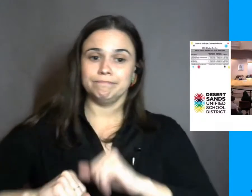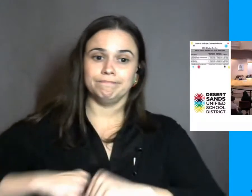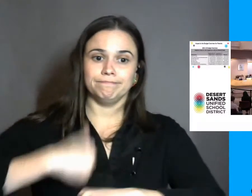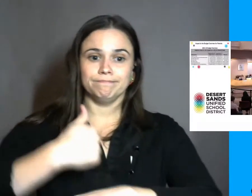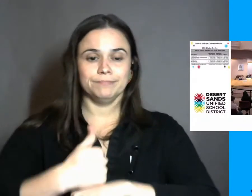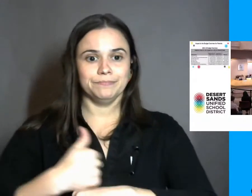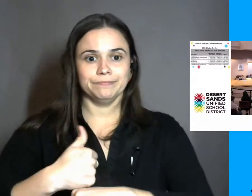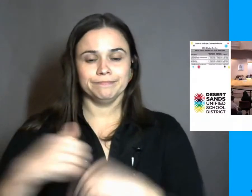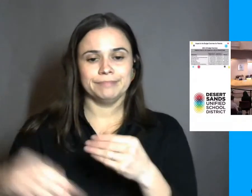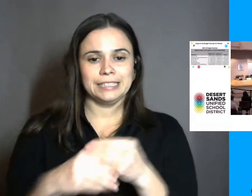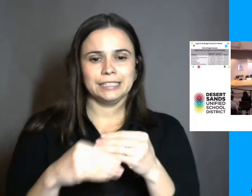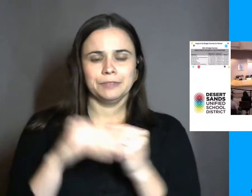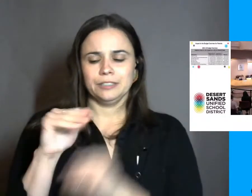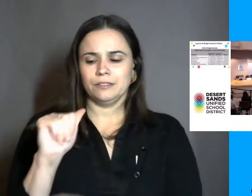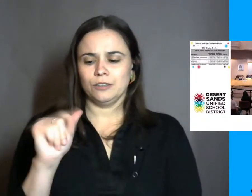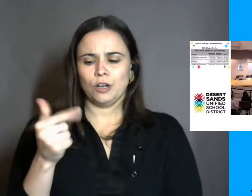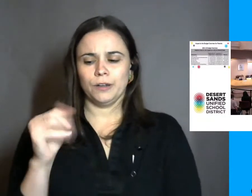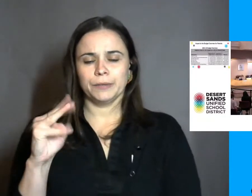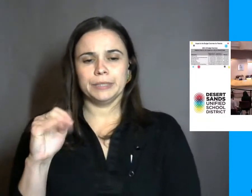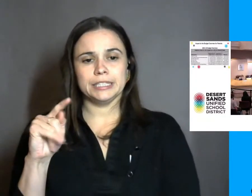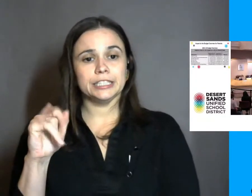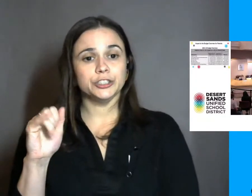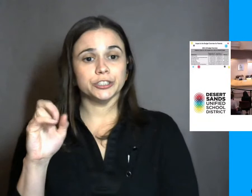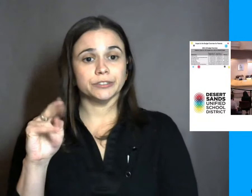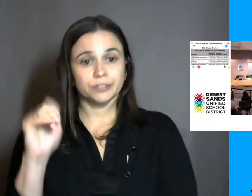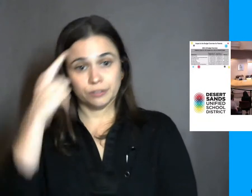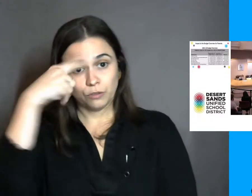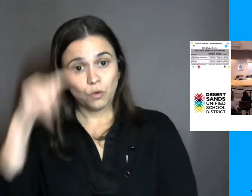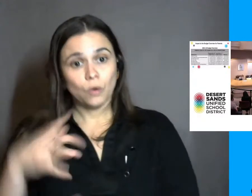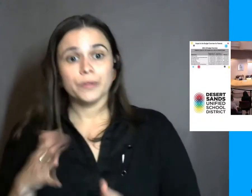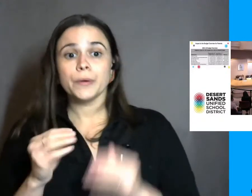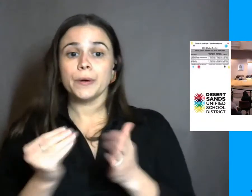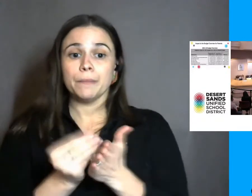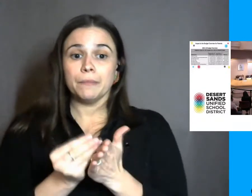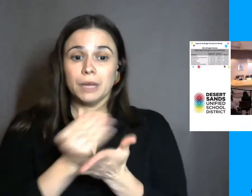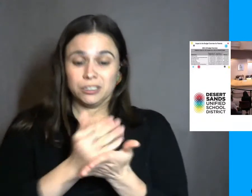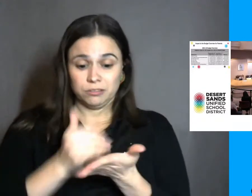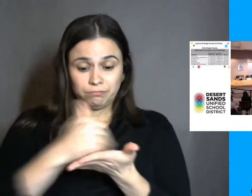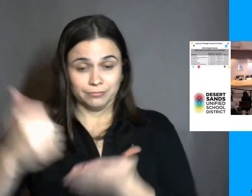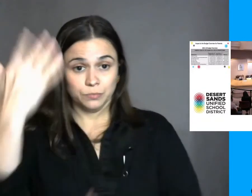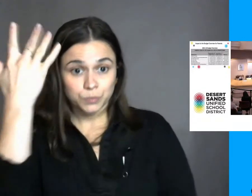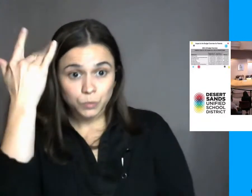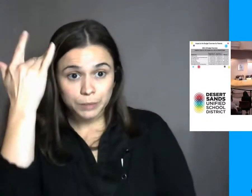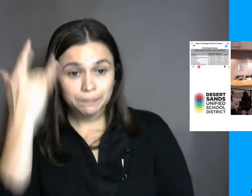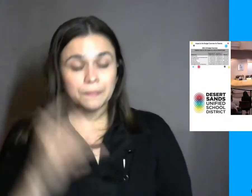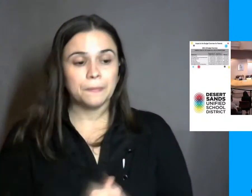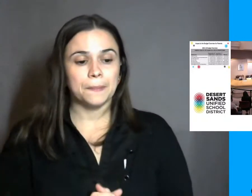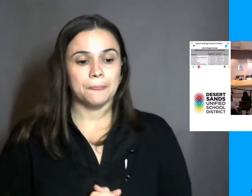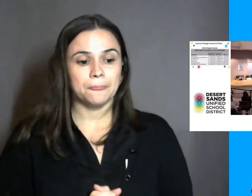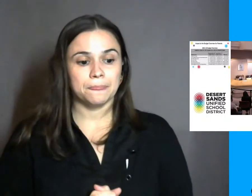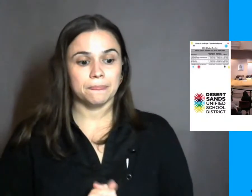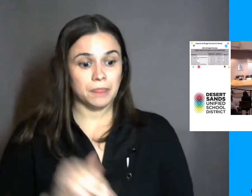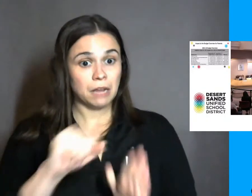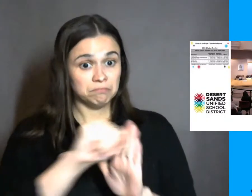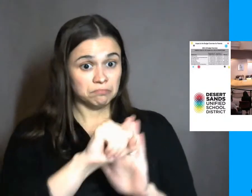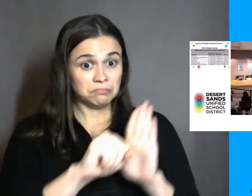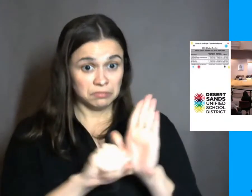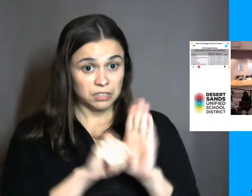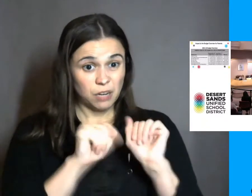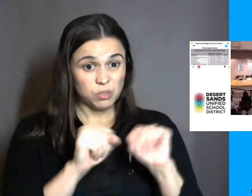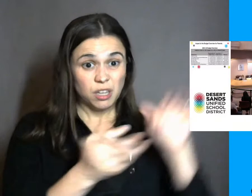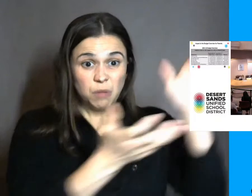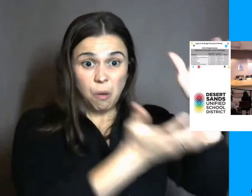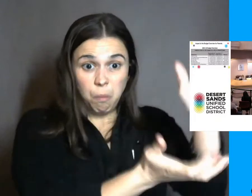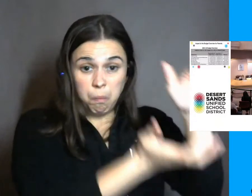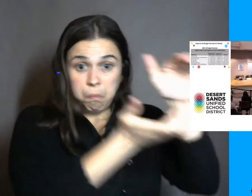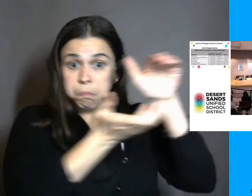augmentations to their K-12 budget. A lot of that was due to the fact that the state received a lot more money than they were anticipating due